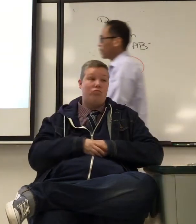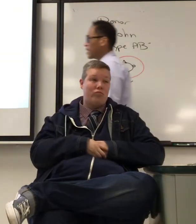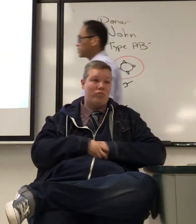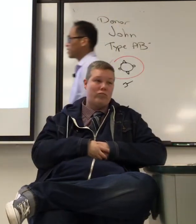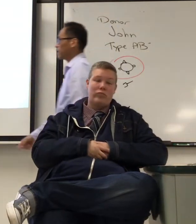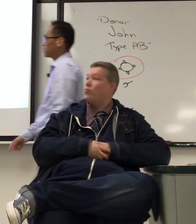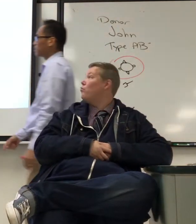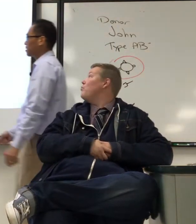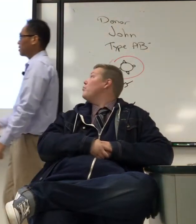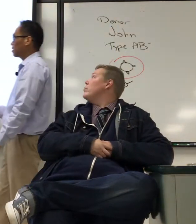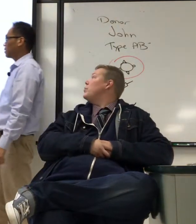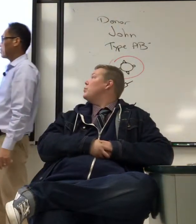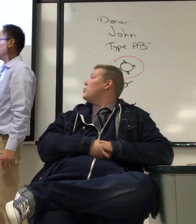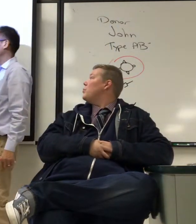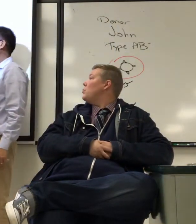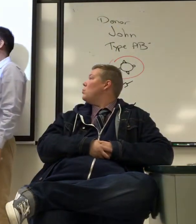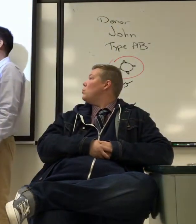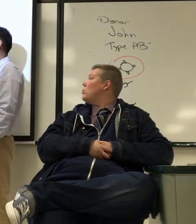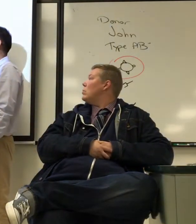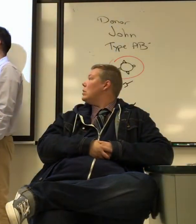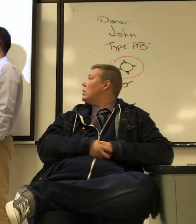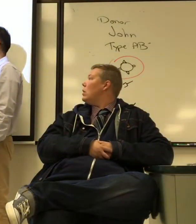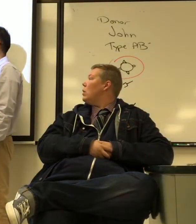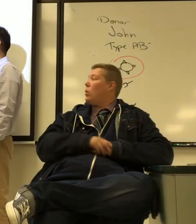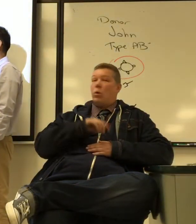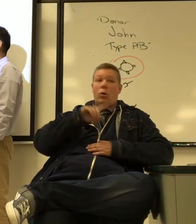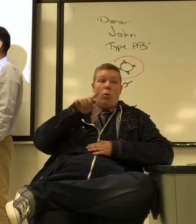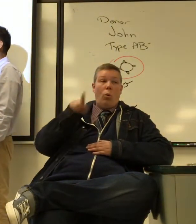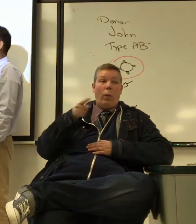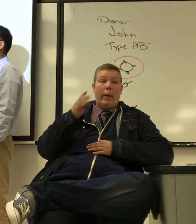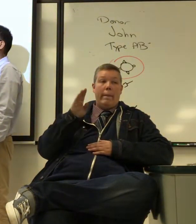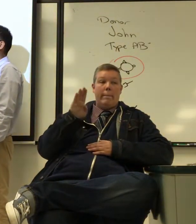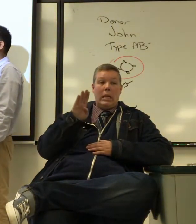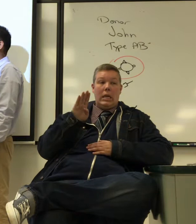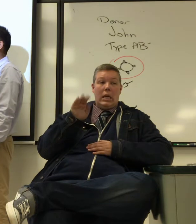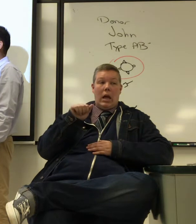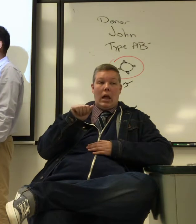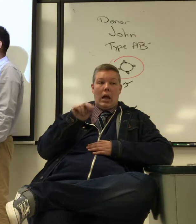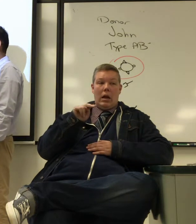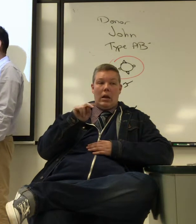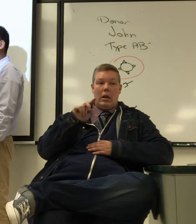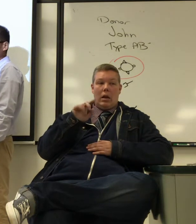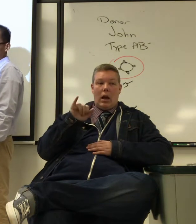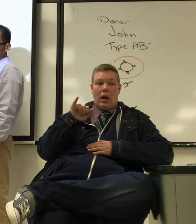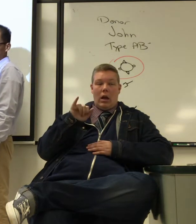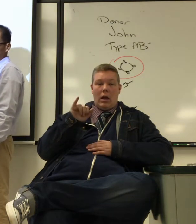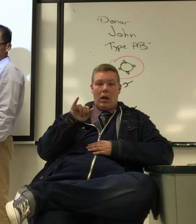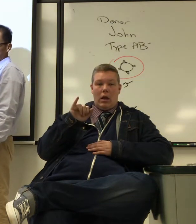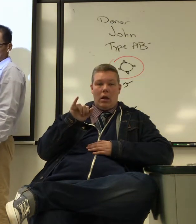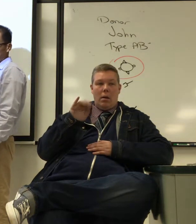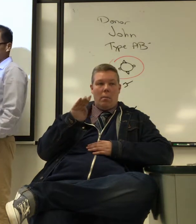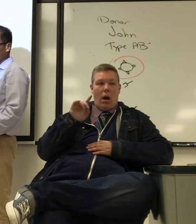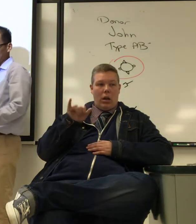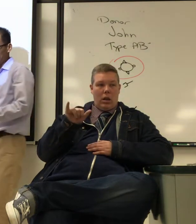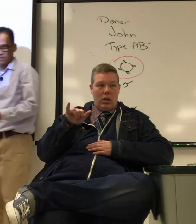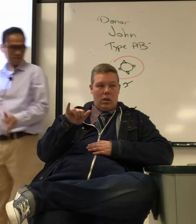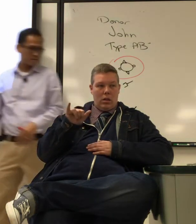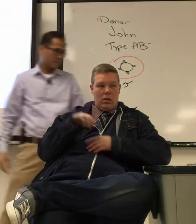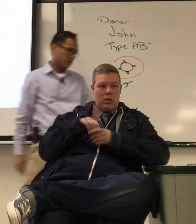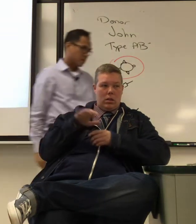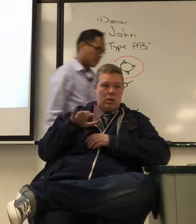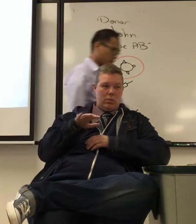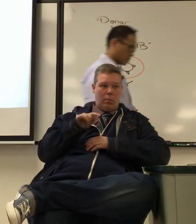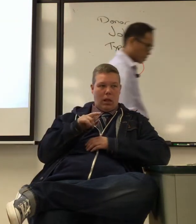The one that says only B antibodies in his plasma. That's choice D on this list of choices. Okay, it's not that